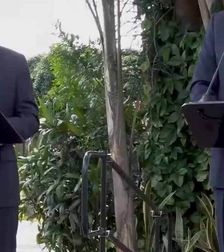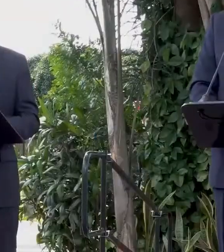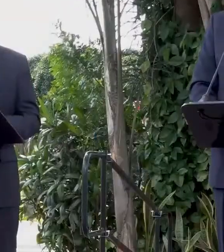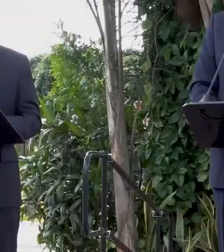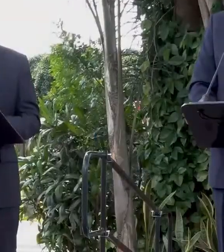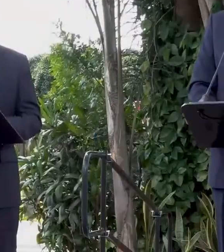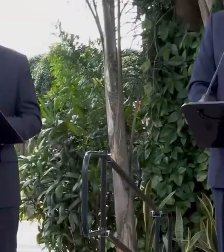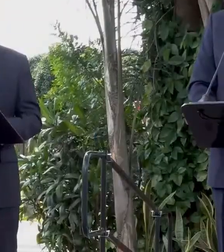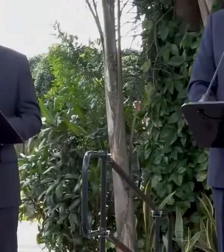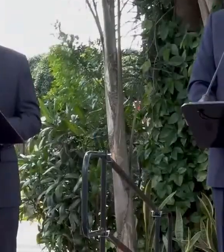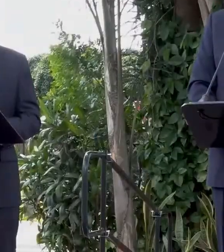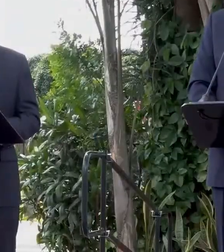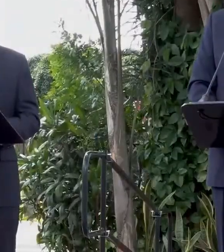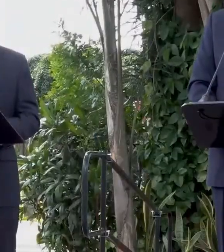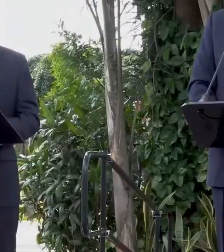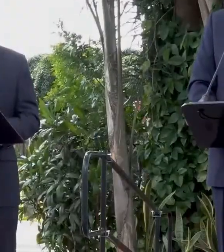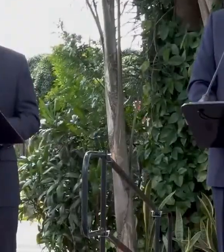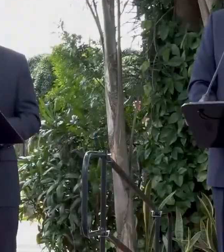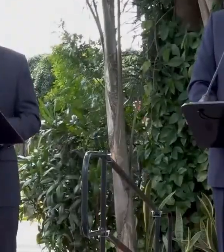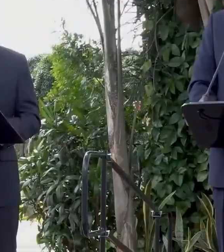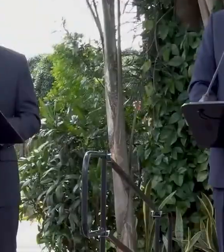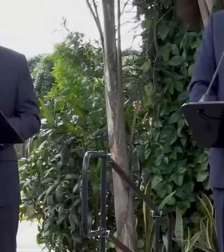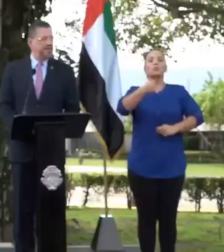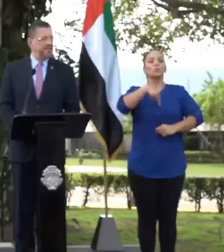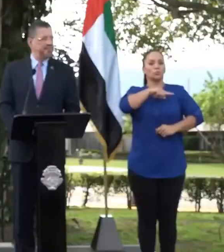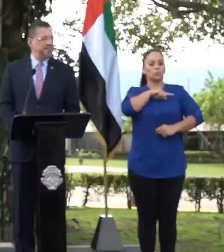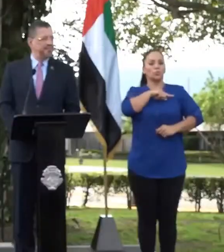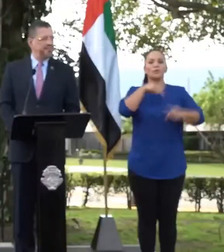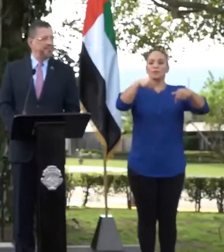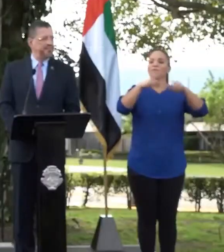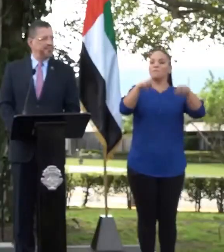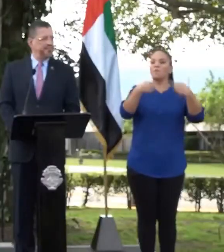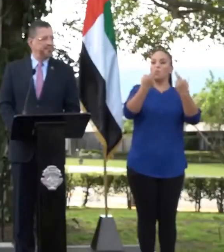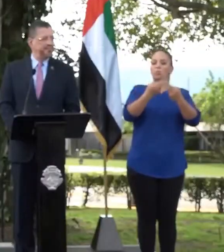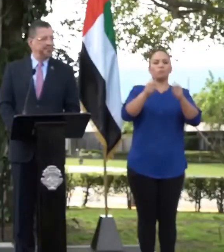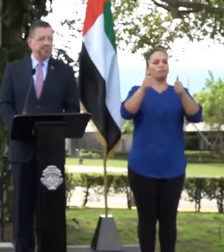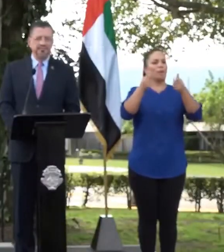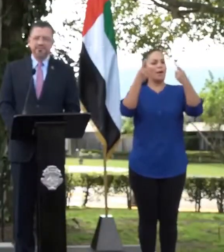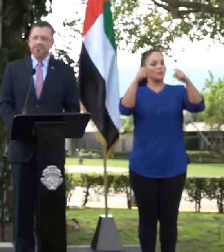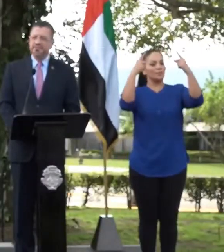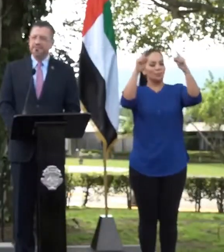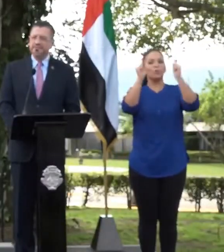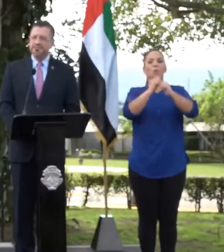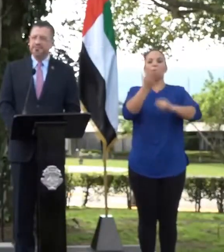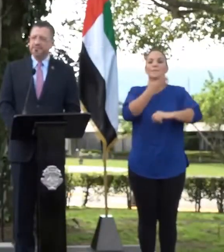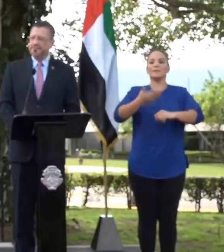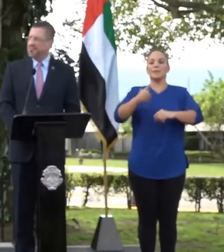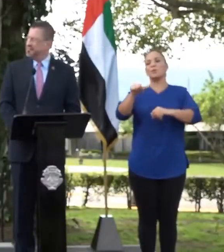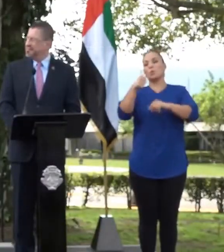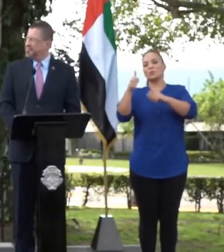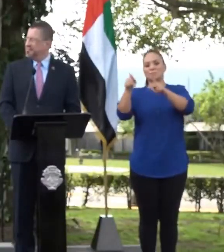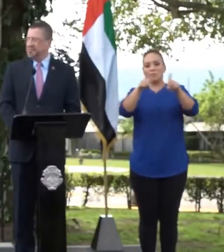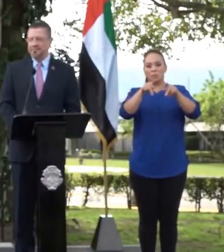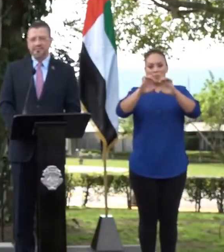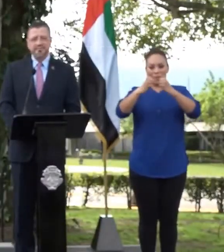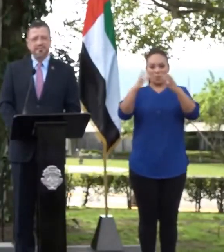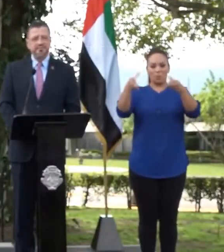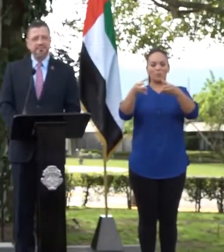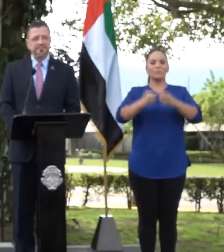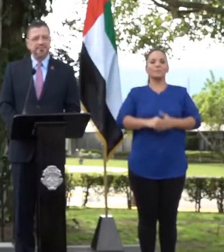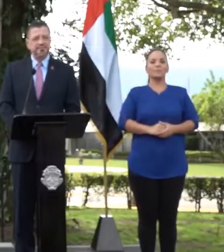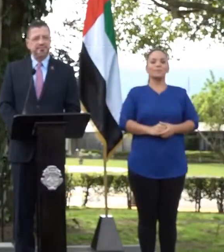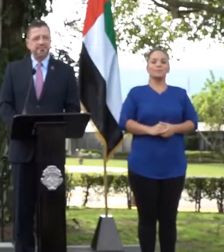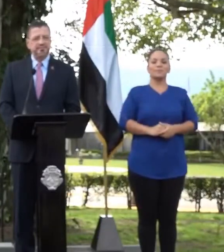the President, and the rest of the team. Hemos tenido una reunión muy exitosa con el presidente y el resto del equipo. Where we